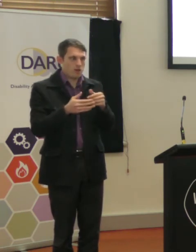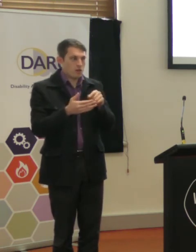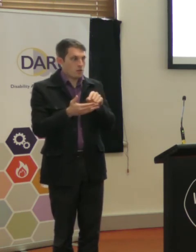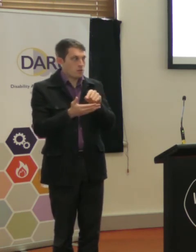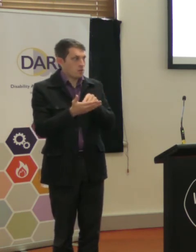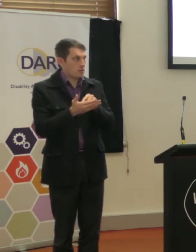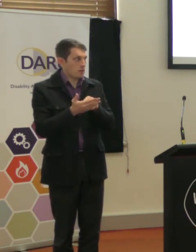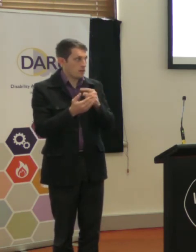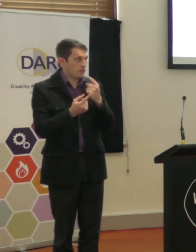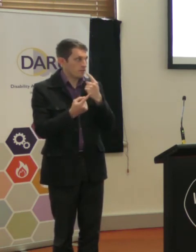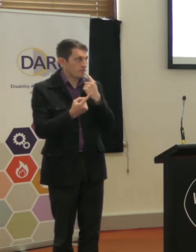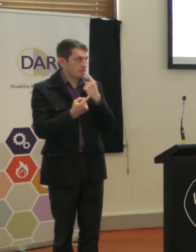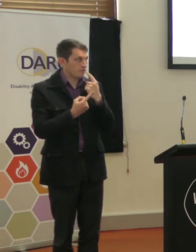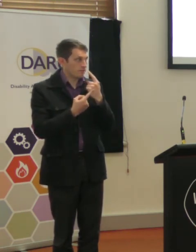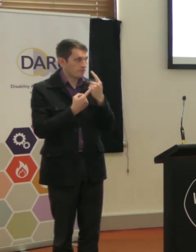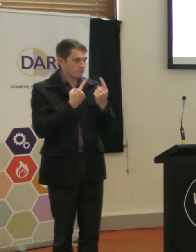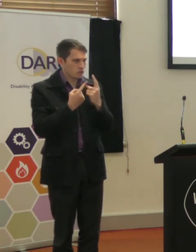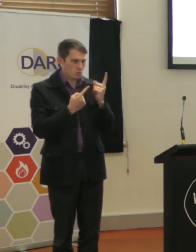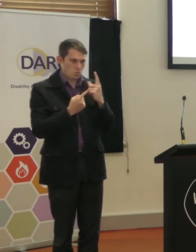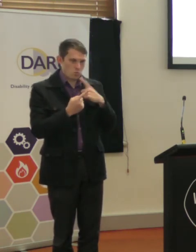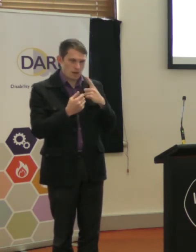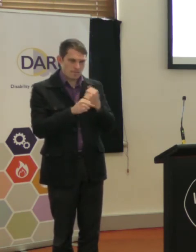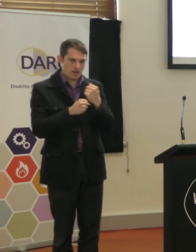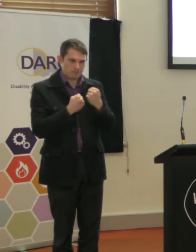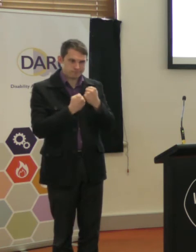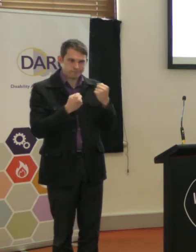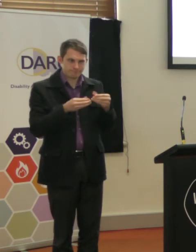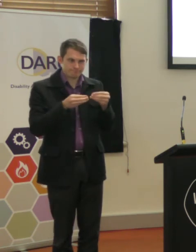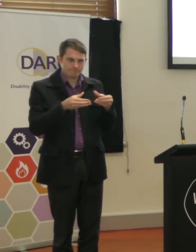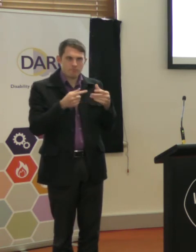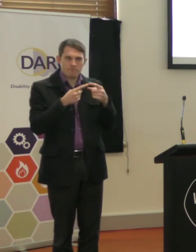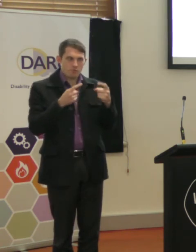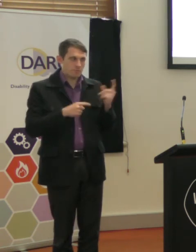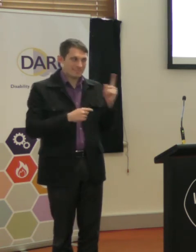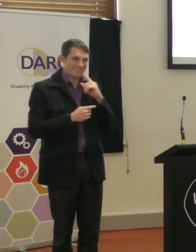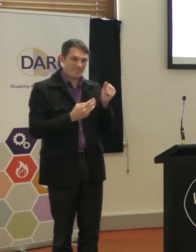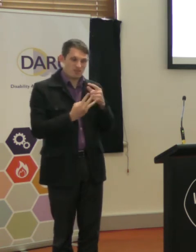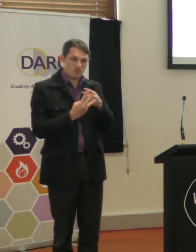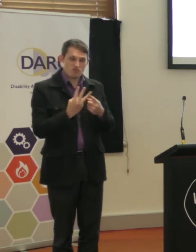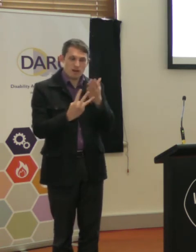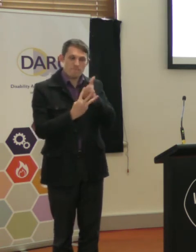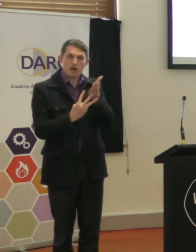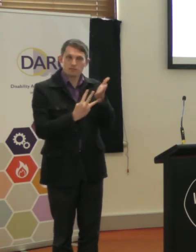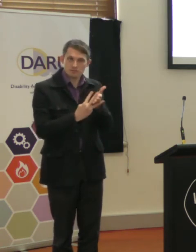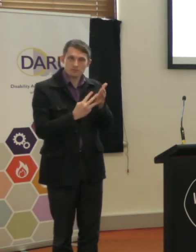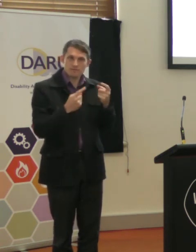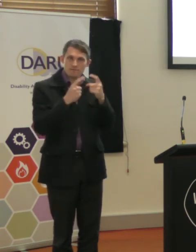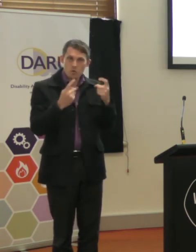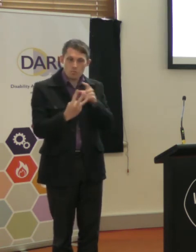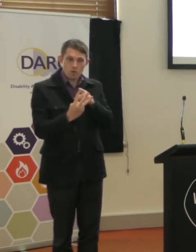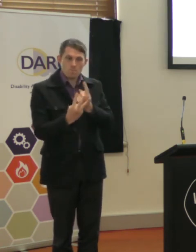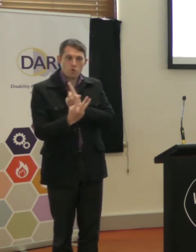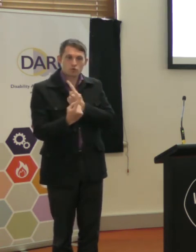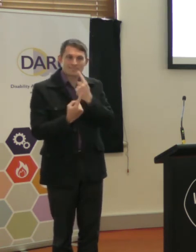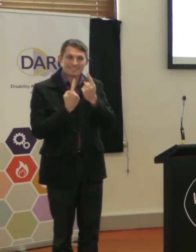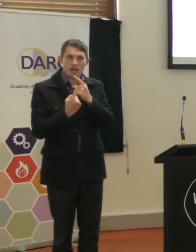that makes it so lengthy? Yeah, so the form's in 3 parts, and the first part is personal details, so that's fine. You can do that in